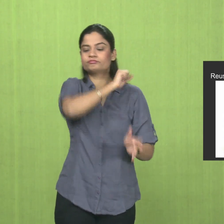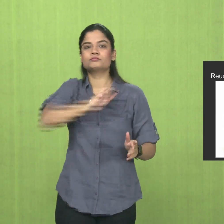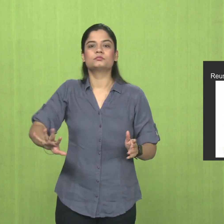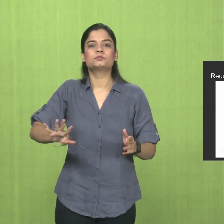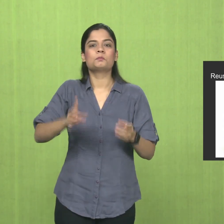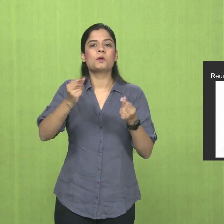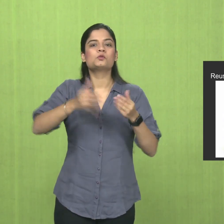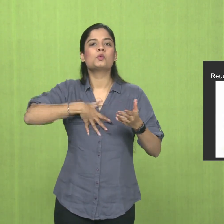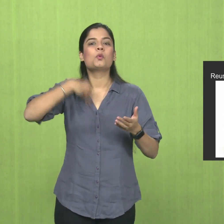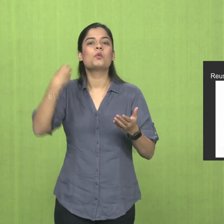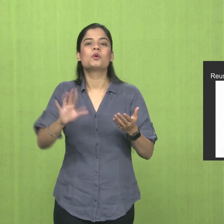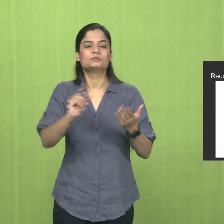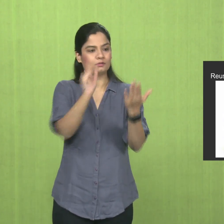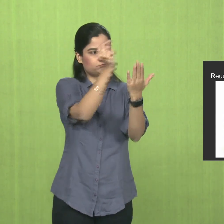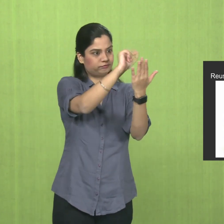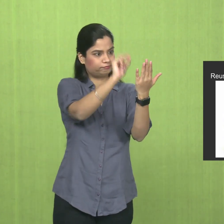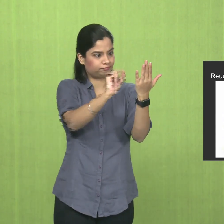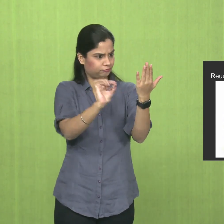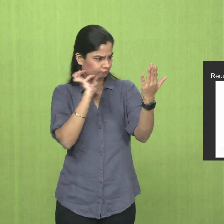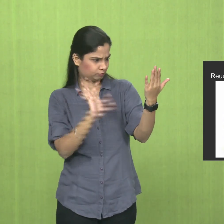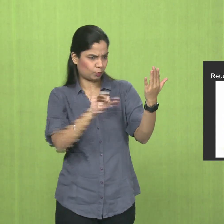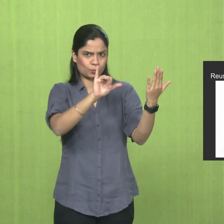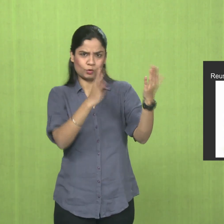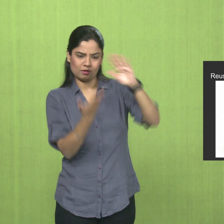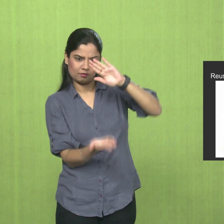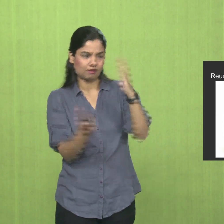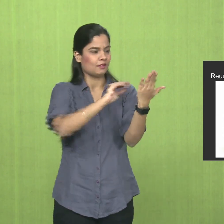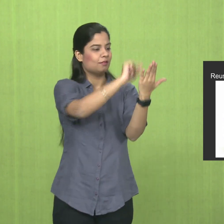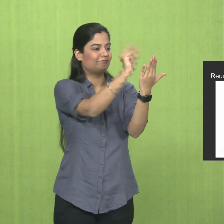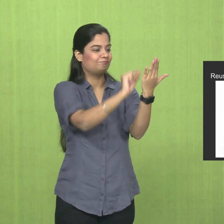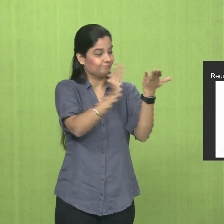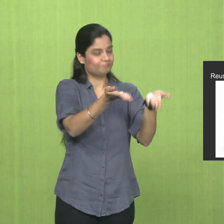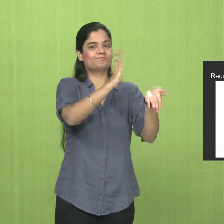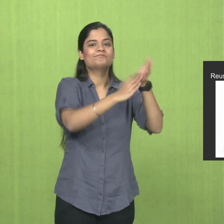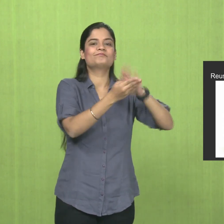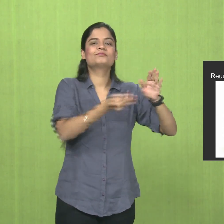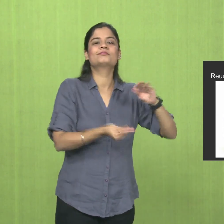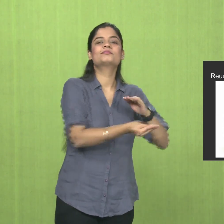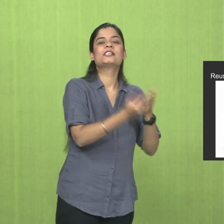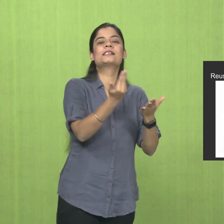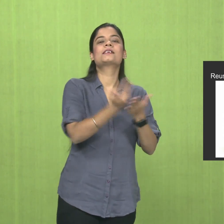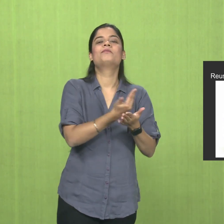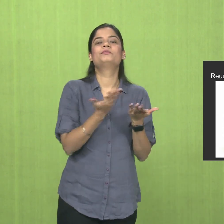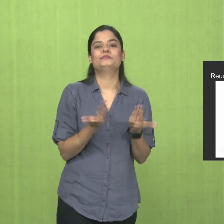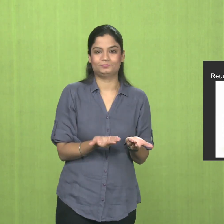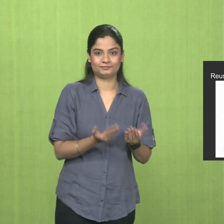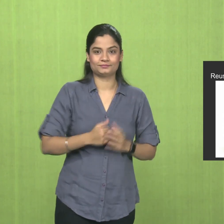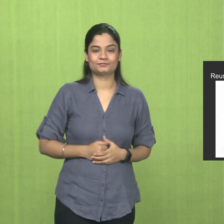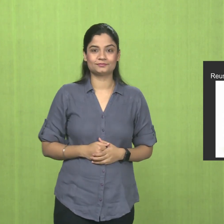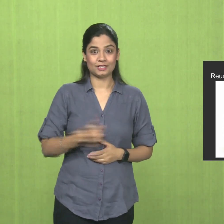we throw away on writing at the front side of the paper. So we can also utilize the back side of the paper instead of, throwing